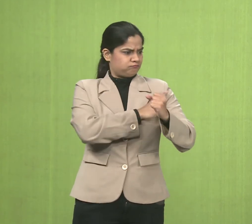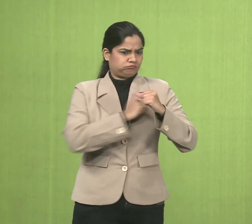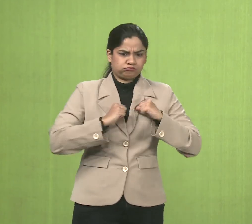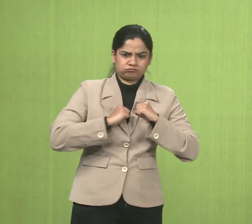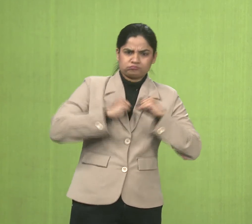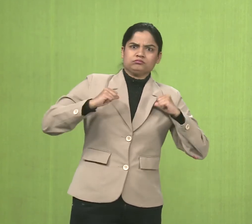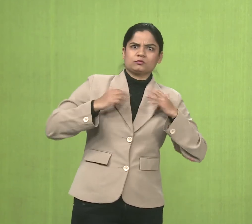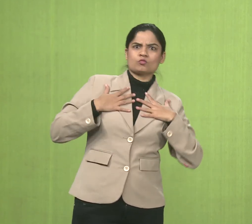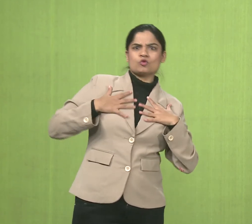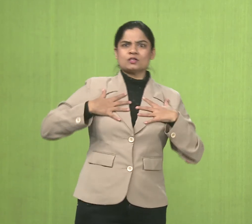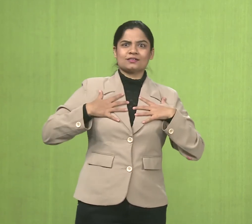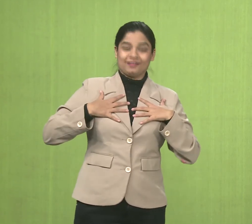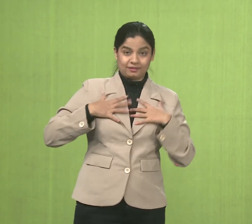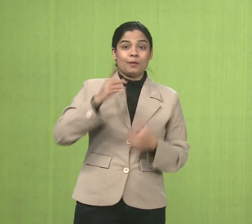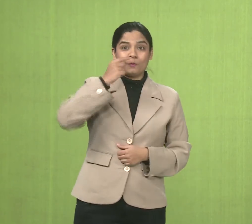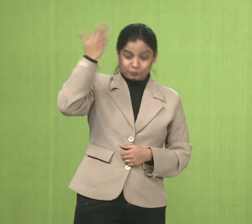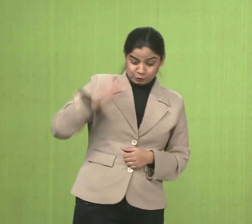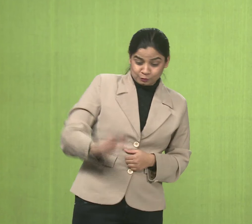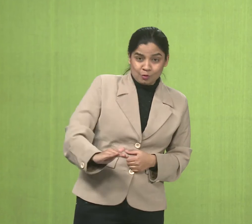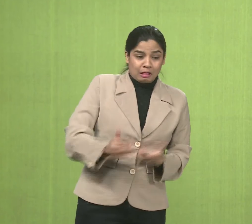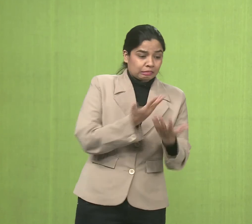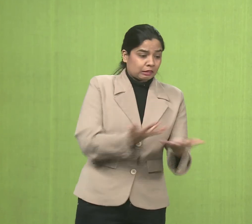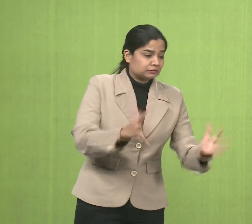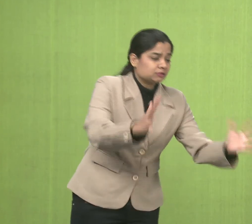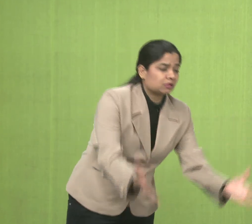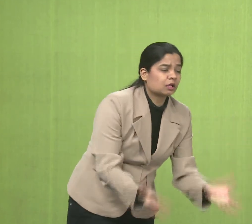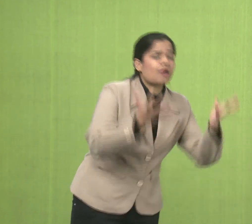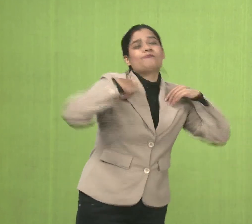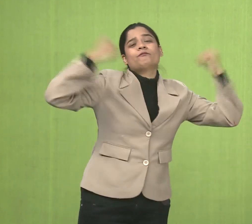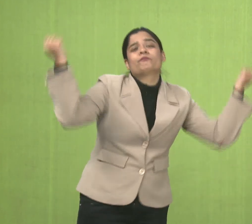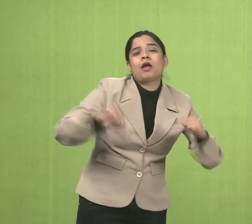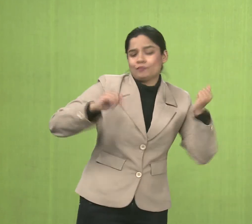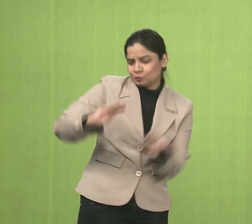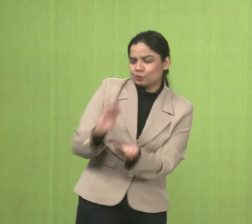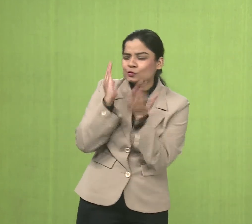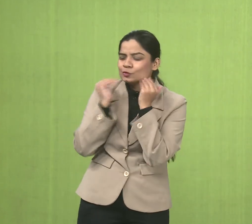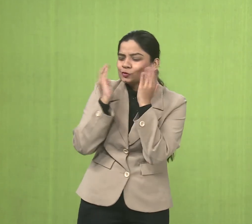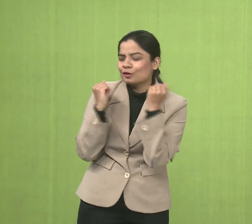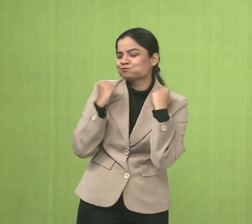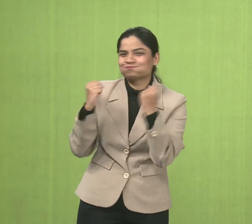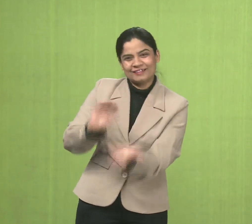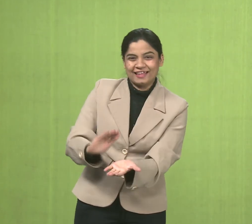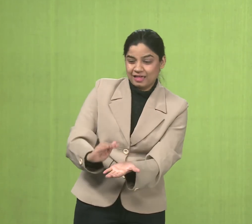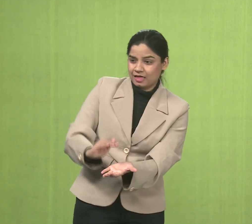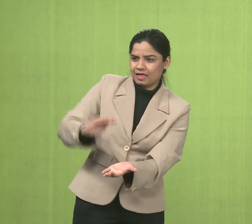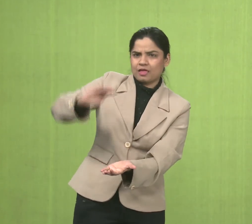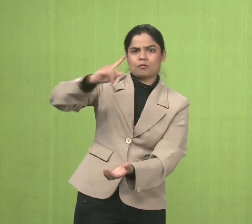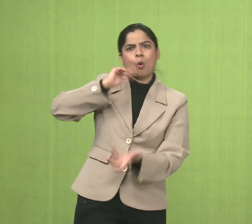They also start to develop muscles, enabling them to do heavy work. Earlier when they were kids, they couldn't do a lot of physical